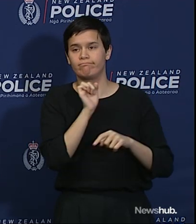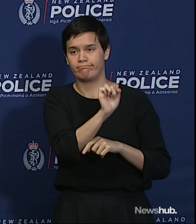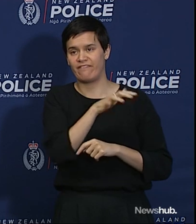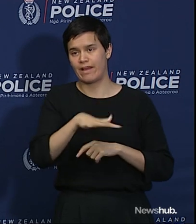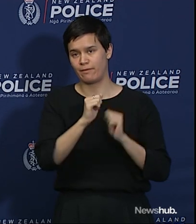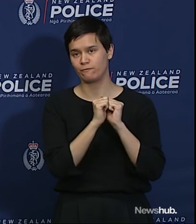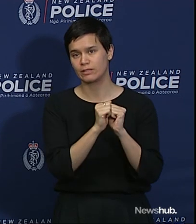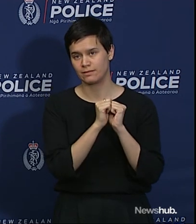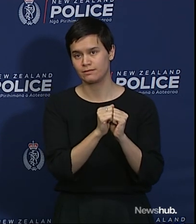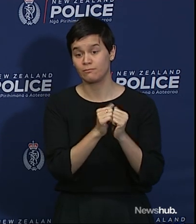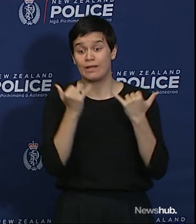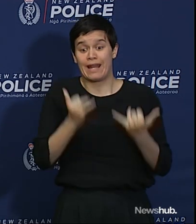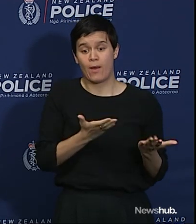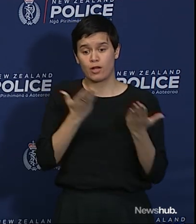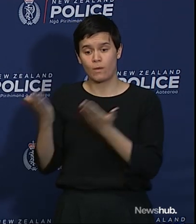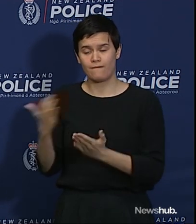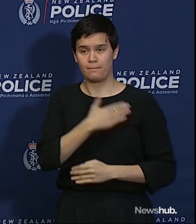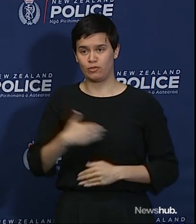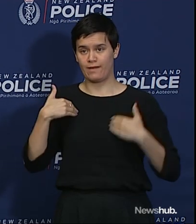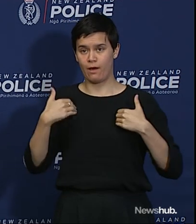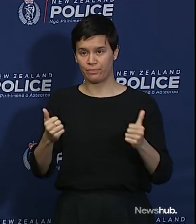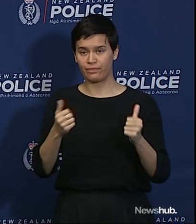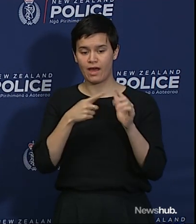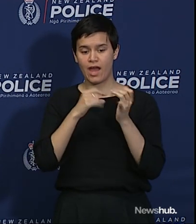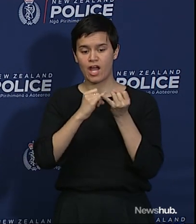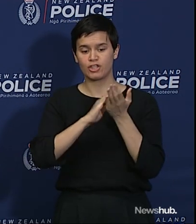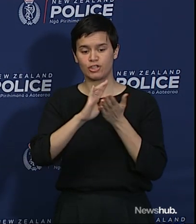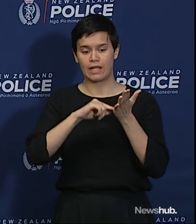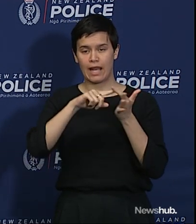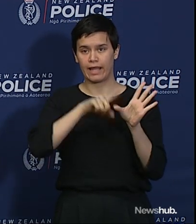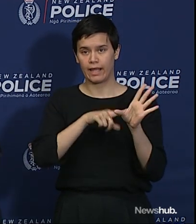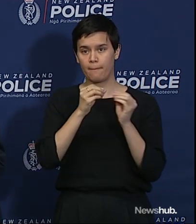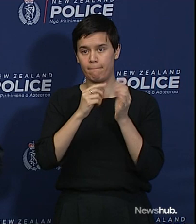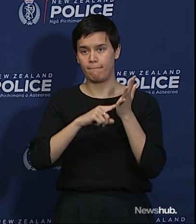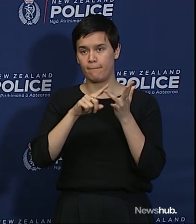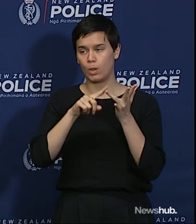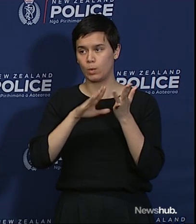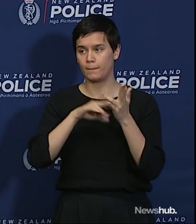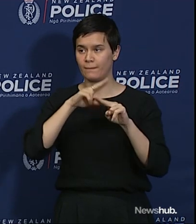Thank you, and I'd like to hand over to Ashley Bloomfield to speak first.